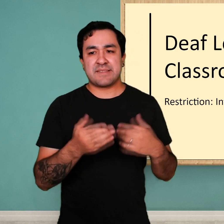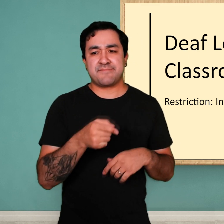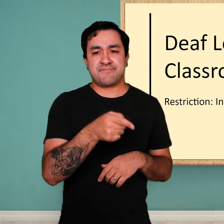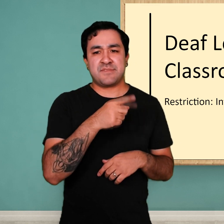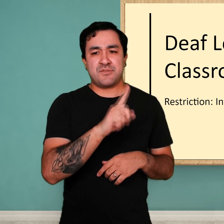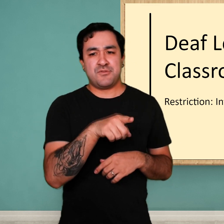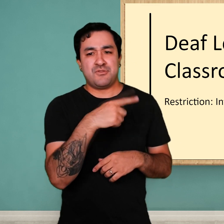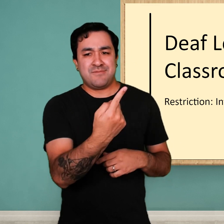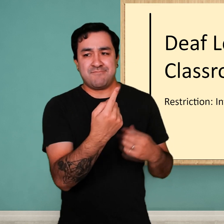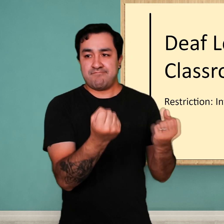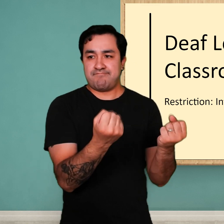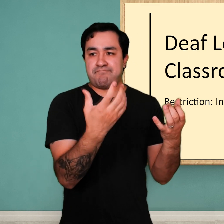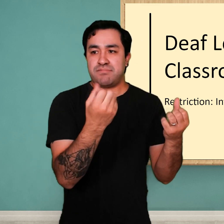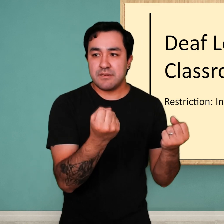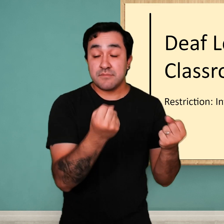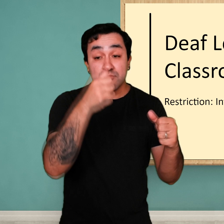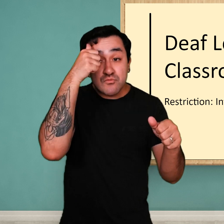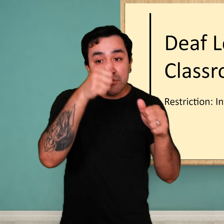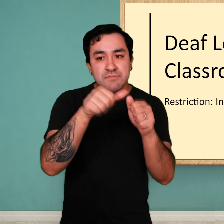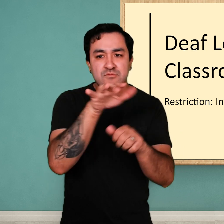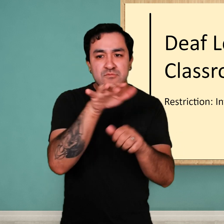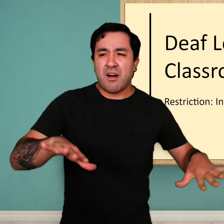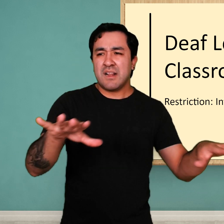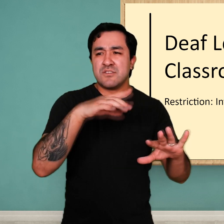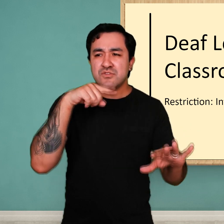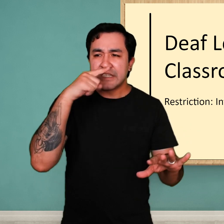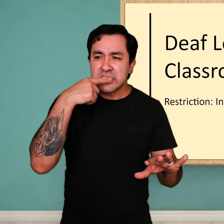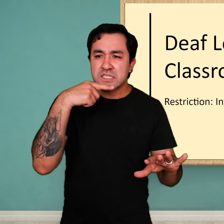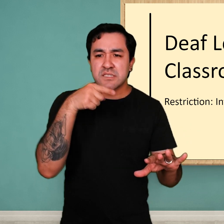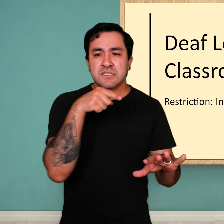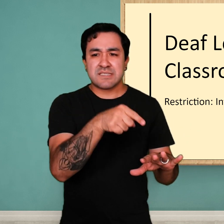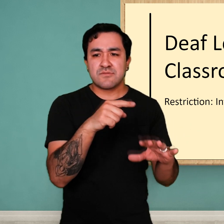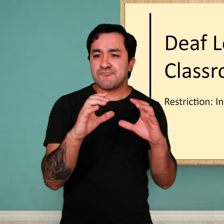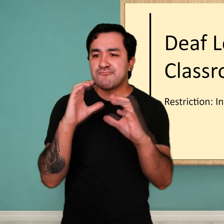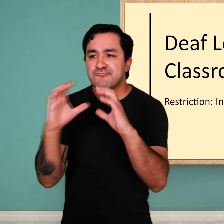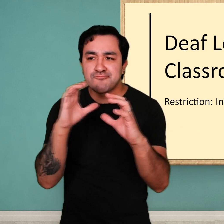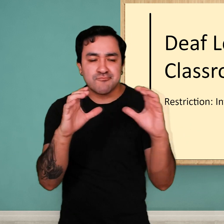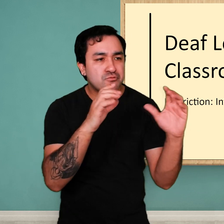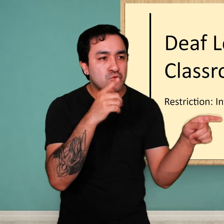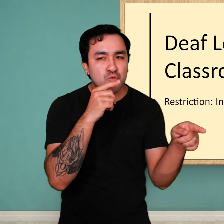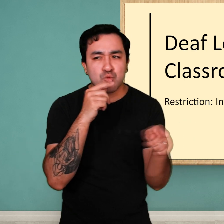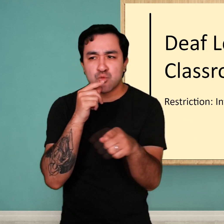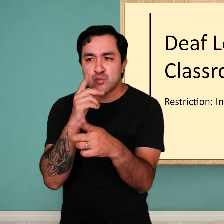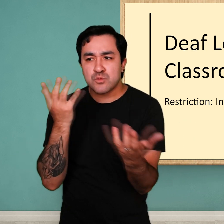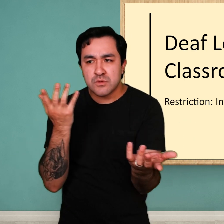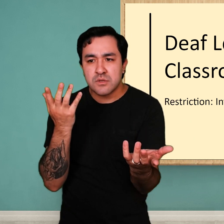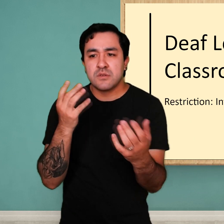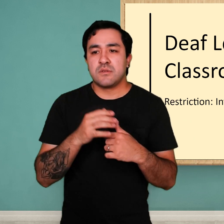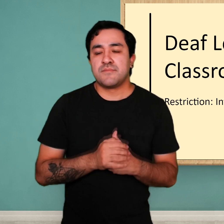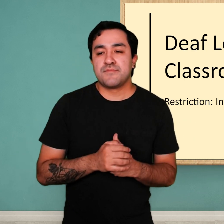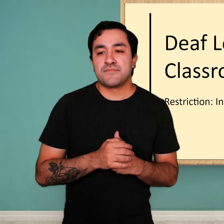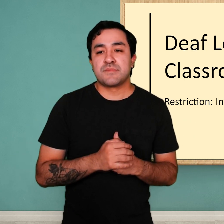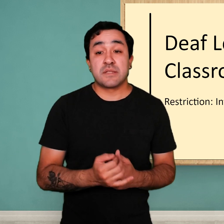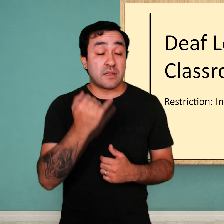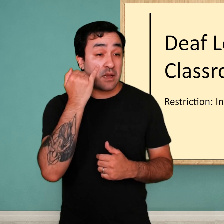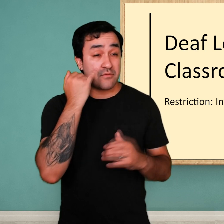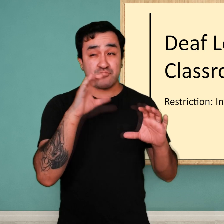same classes. So what impact does this have on a student's learning? This situation could mean the